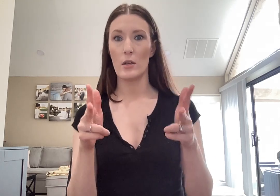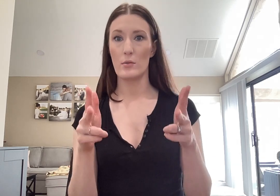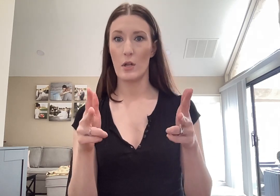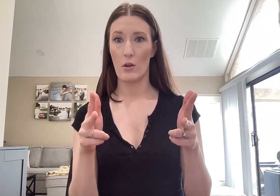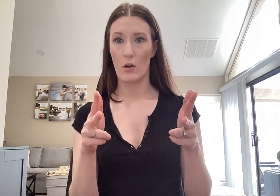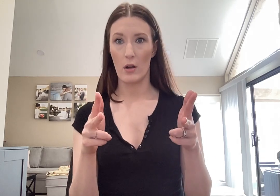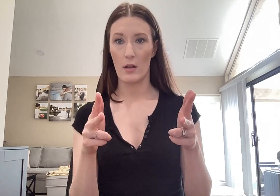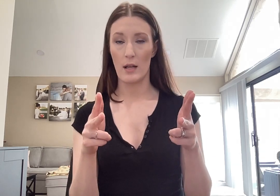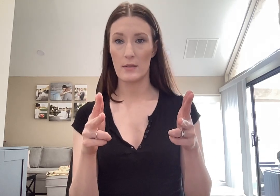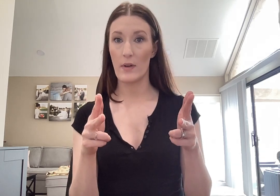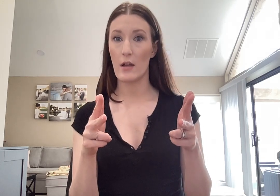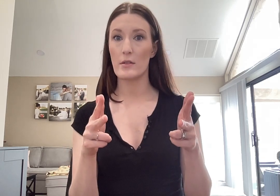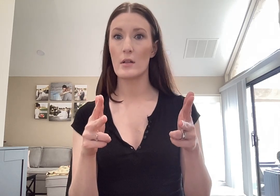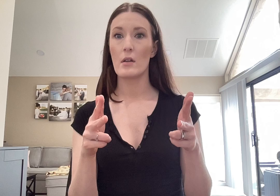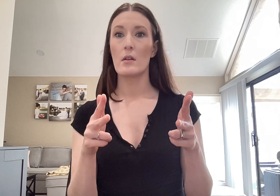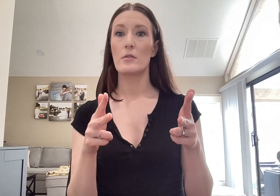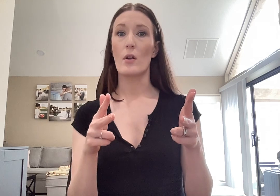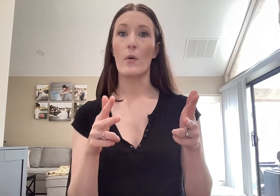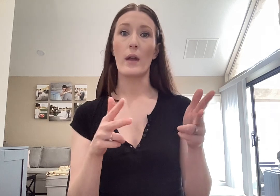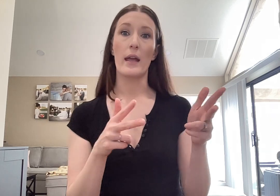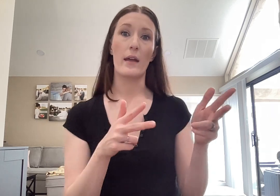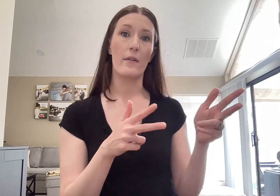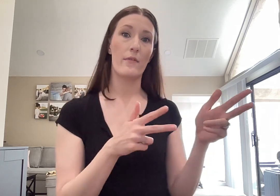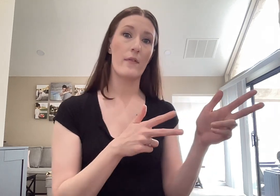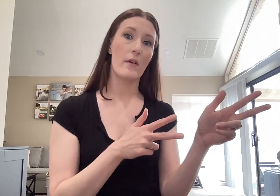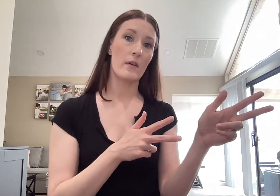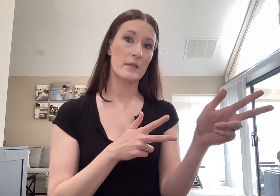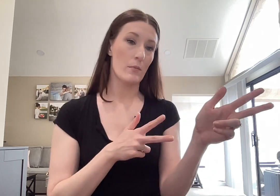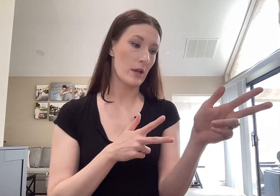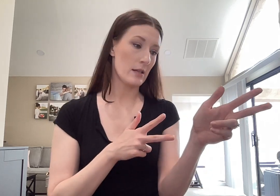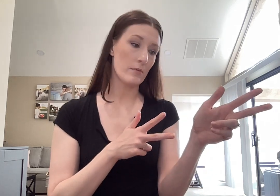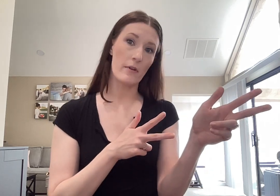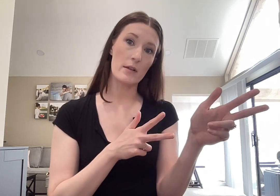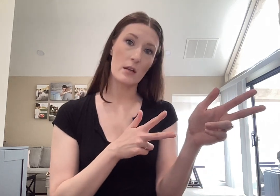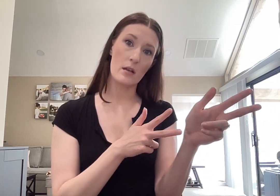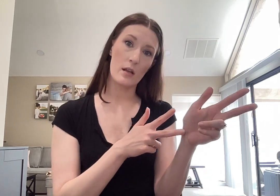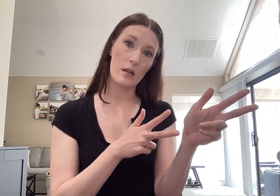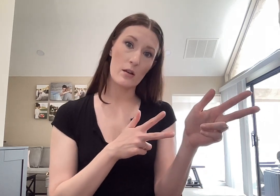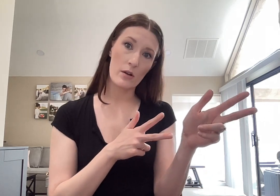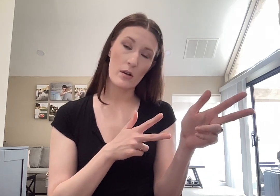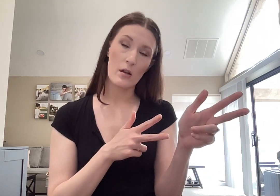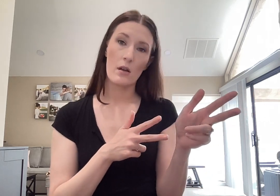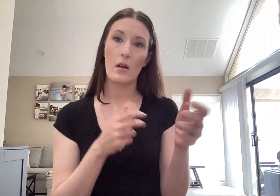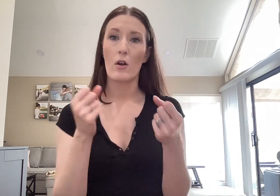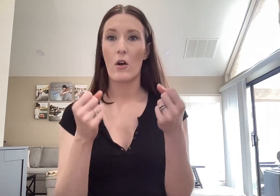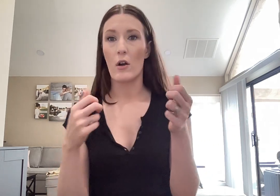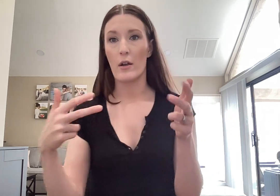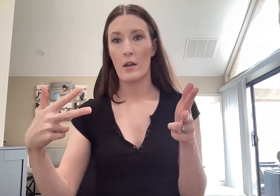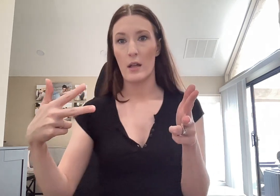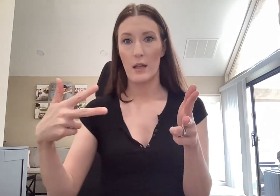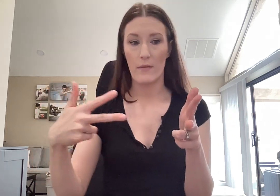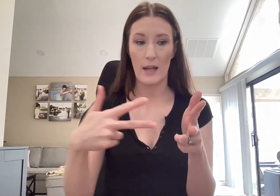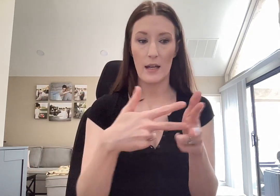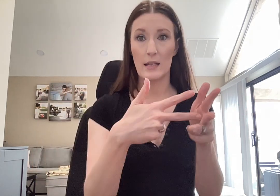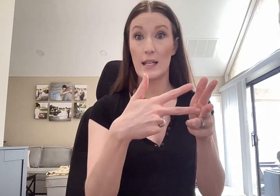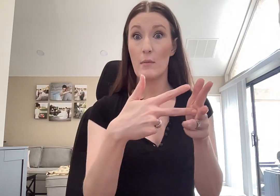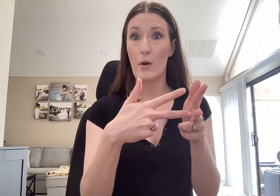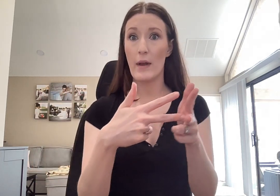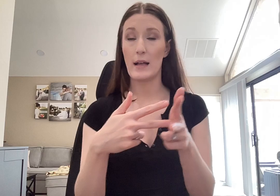using your car classifiers. So if someone gets rear-ended here, car, get T-bone